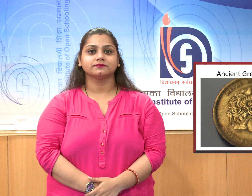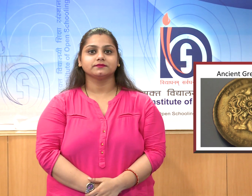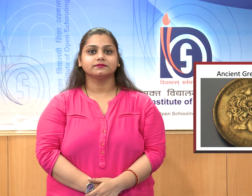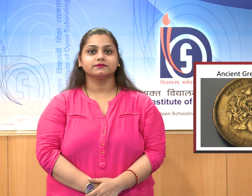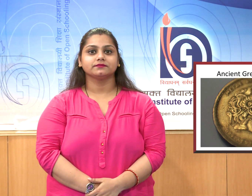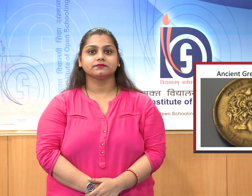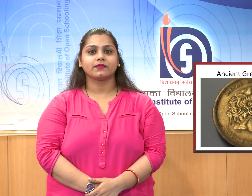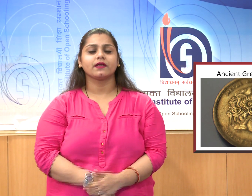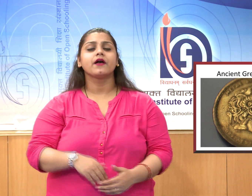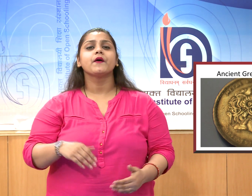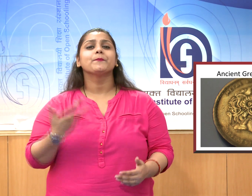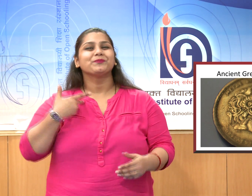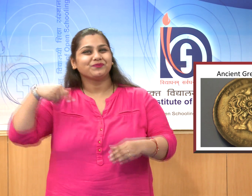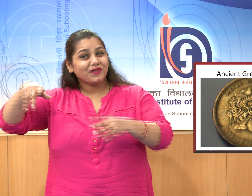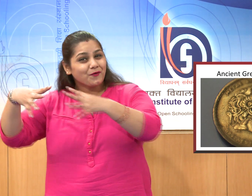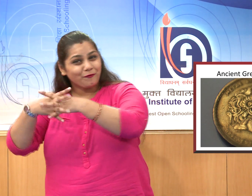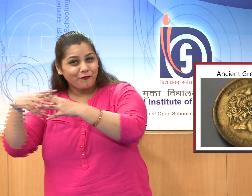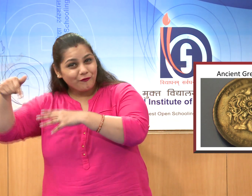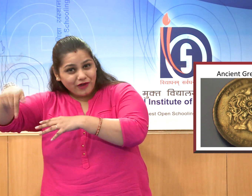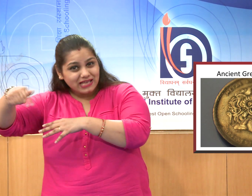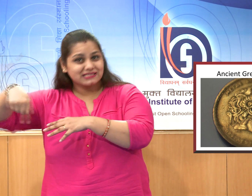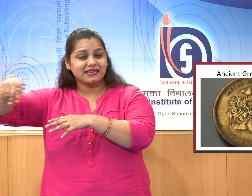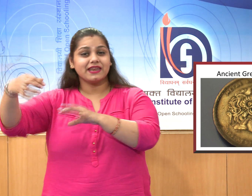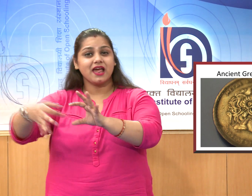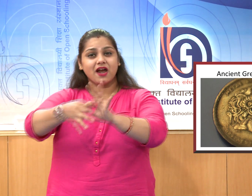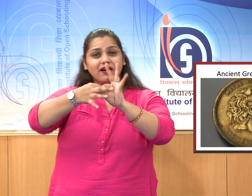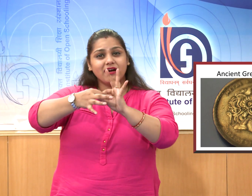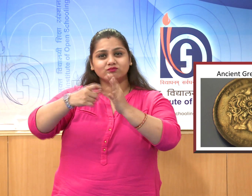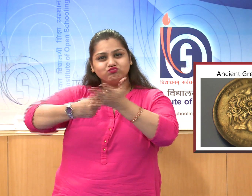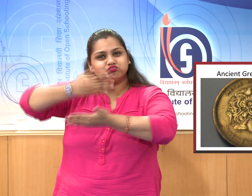when Western Europe was in a relatively